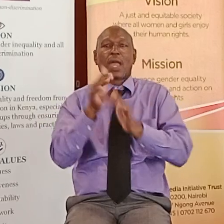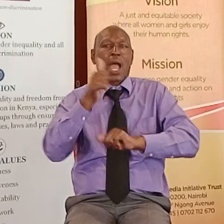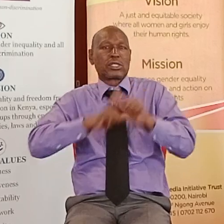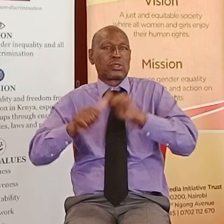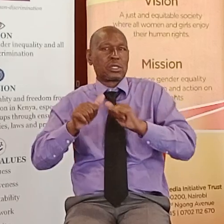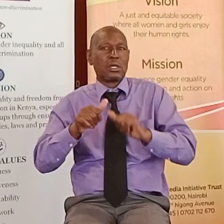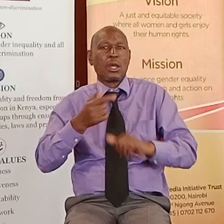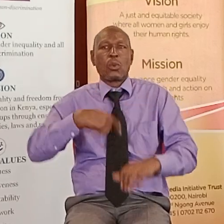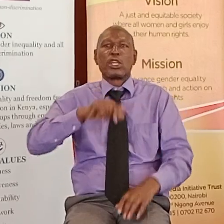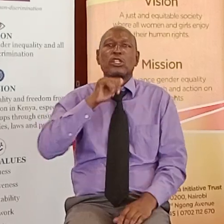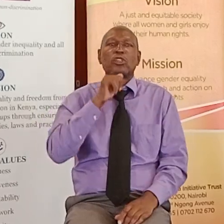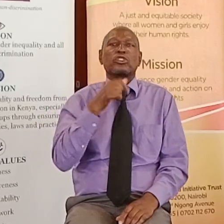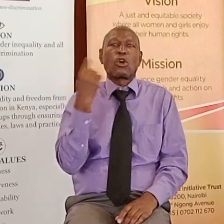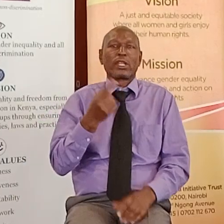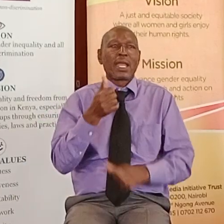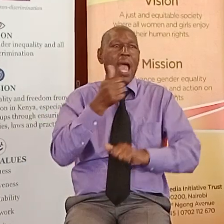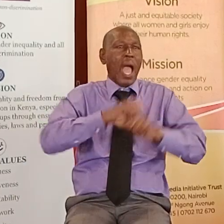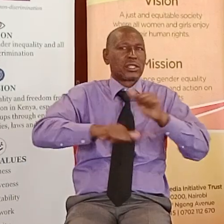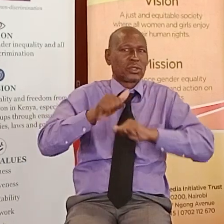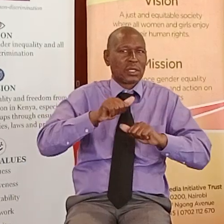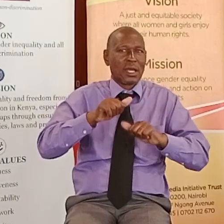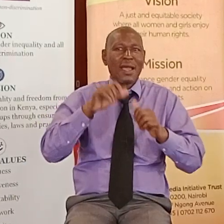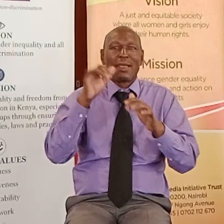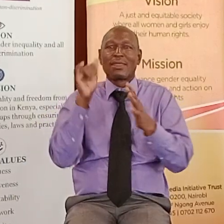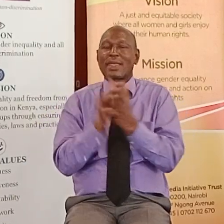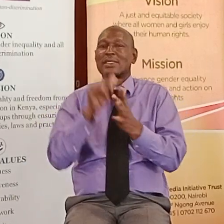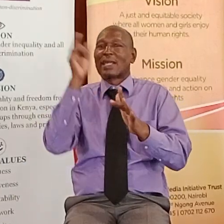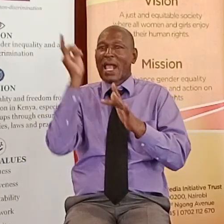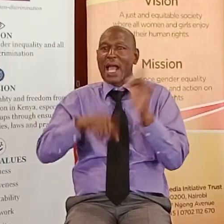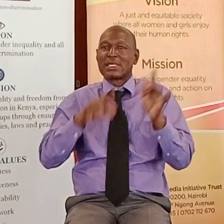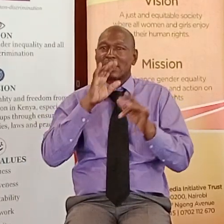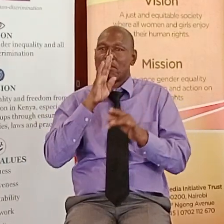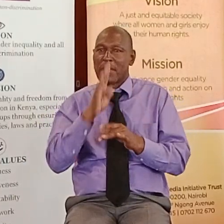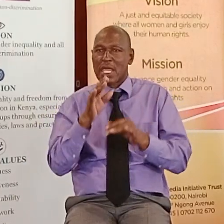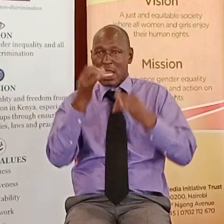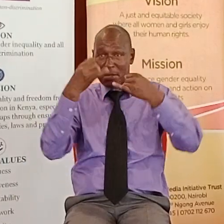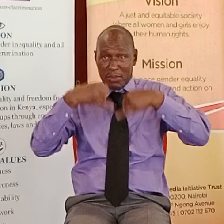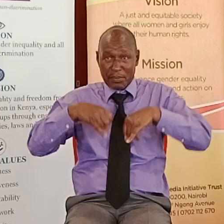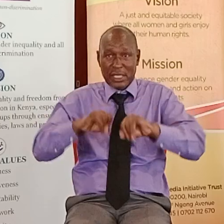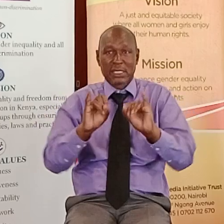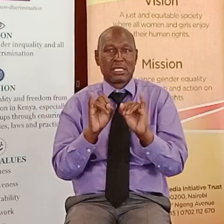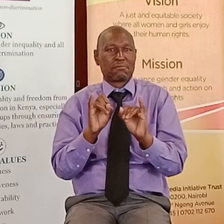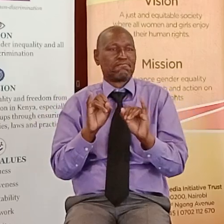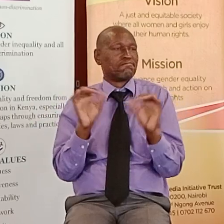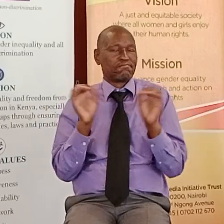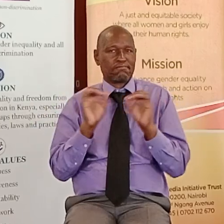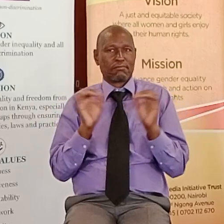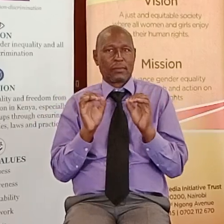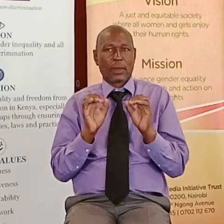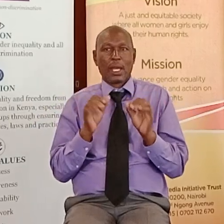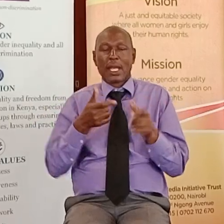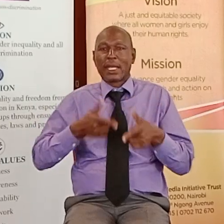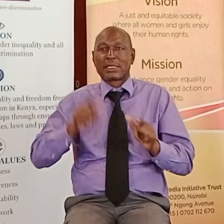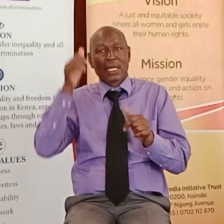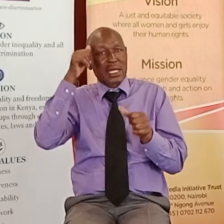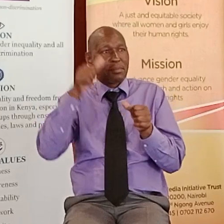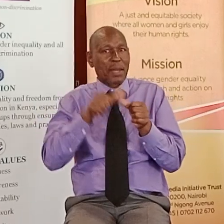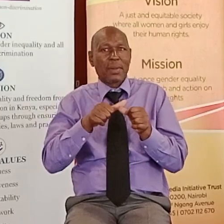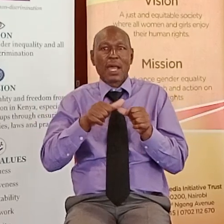just be actions that cannot be implemented. Let's remember those great speakers, young